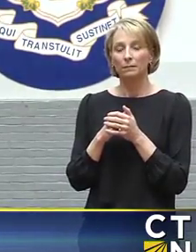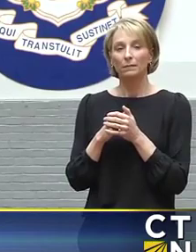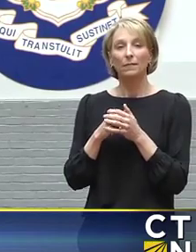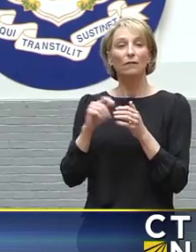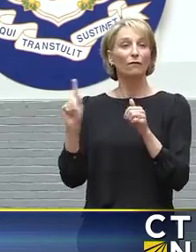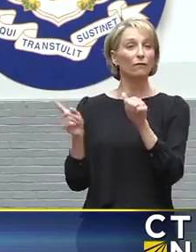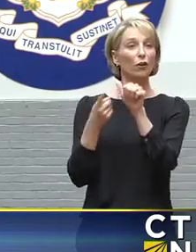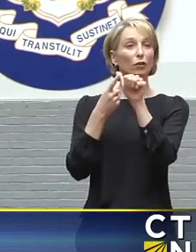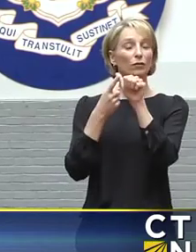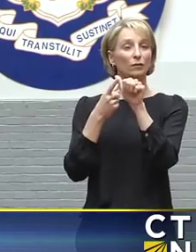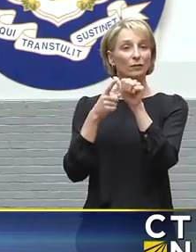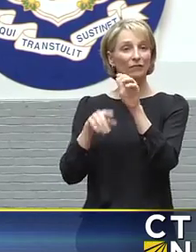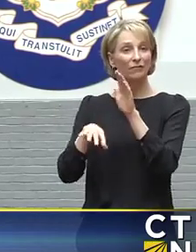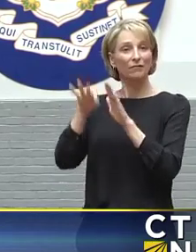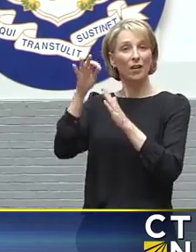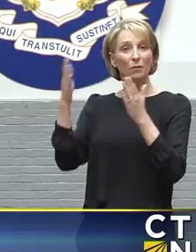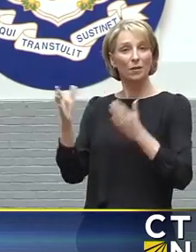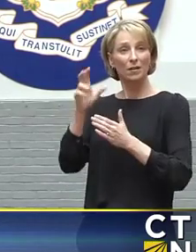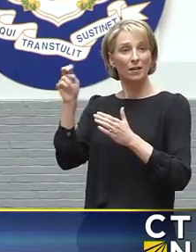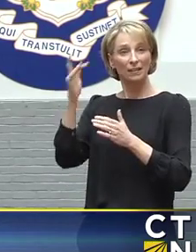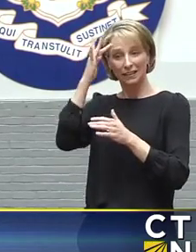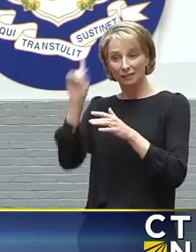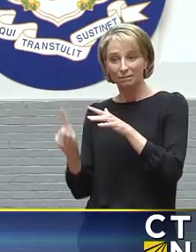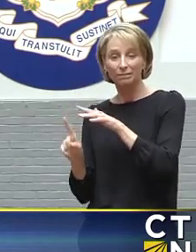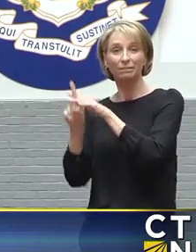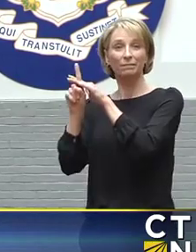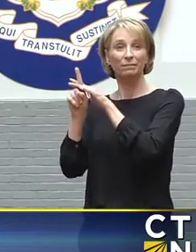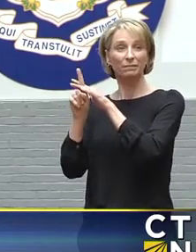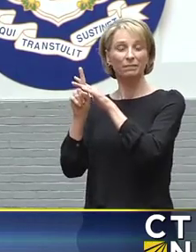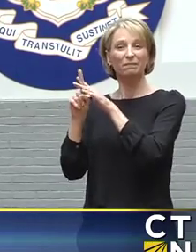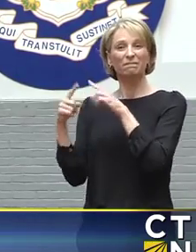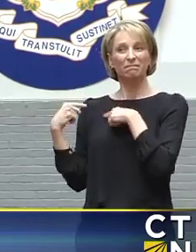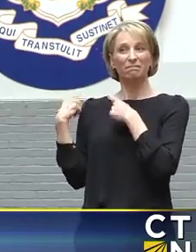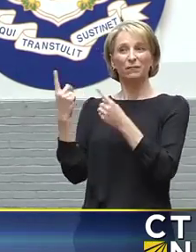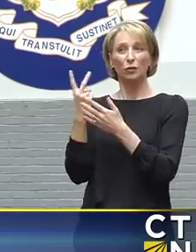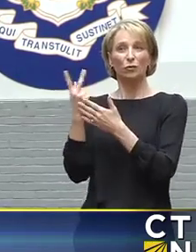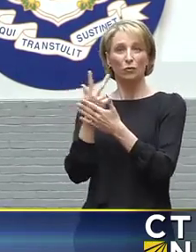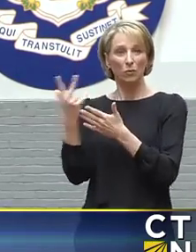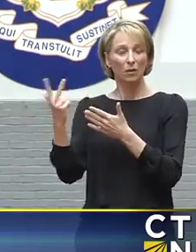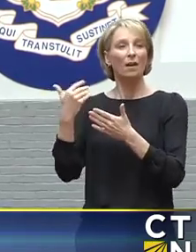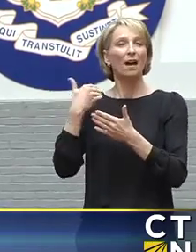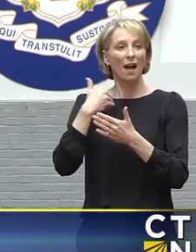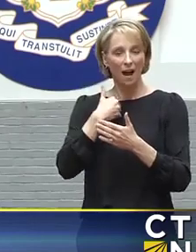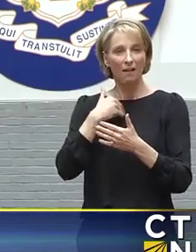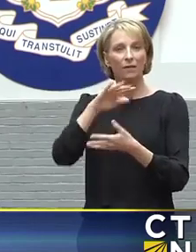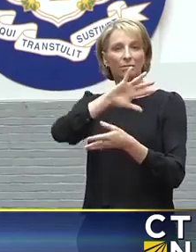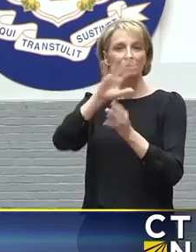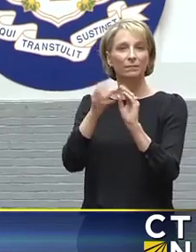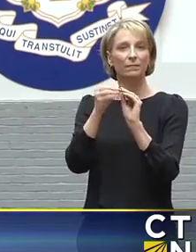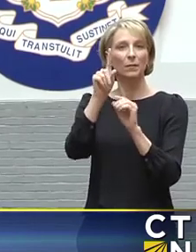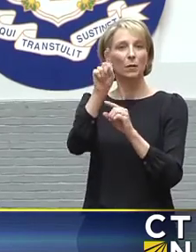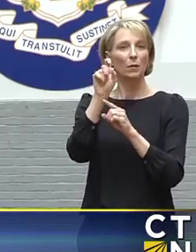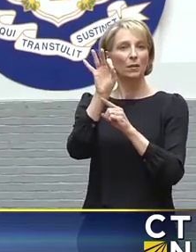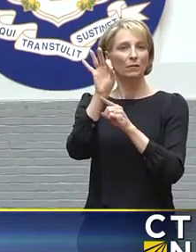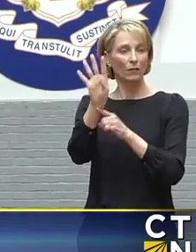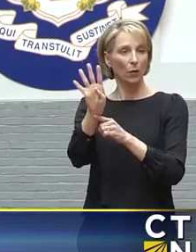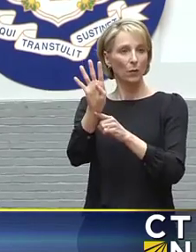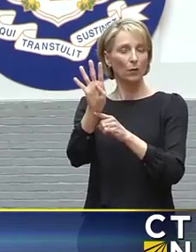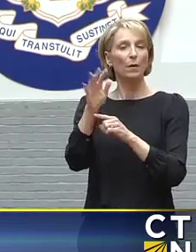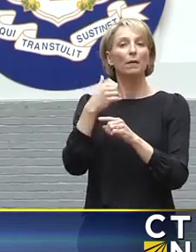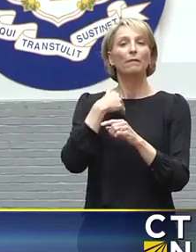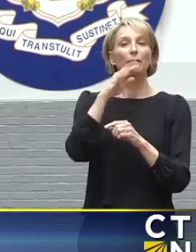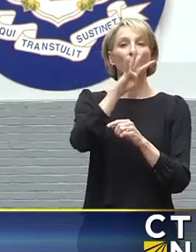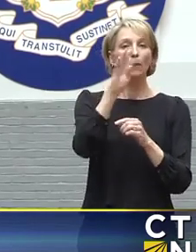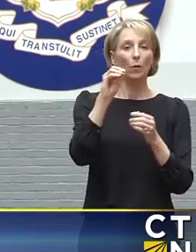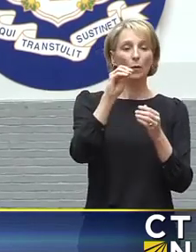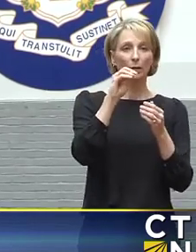infection. We have to announce we had another 35 infections, 194 total, 40 in the